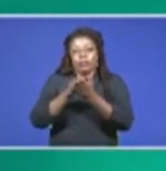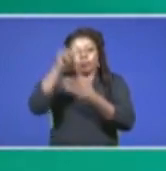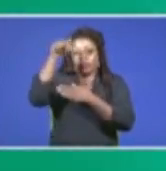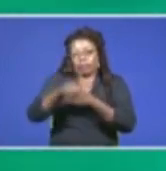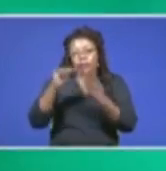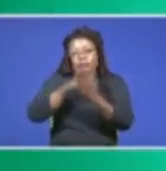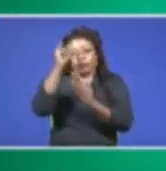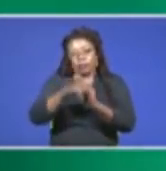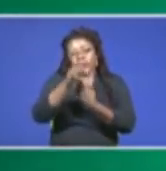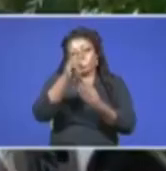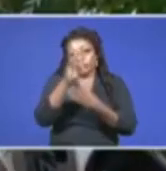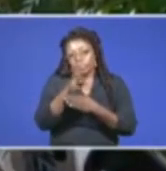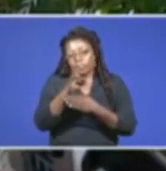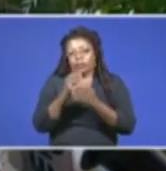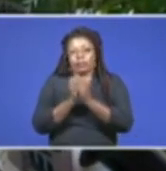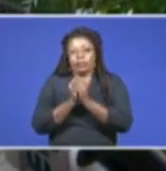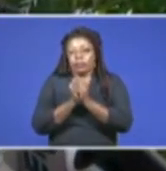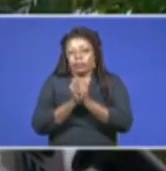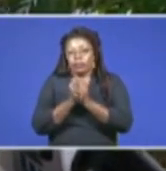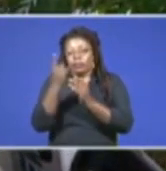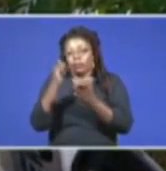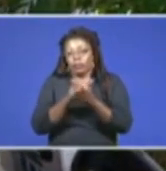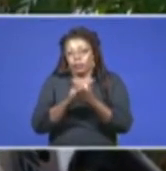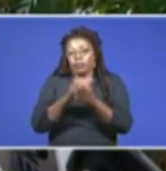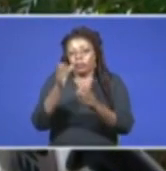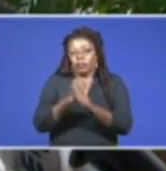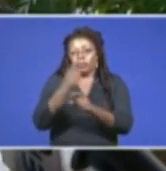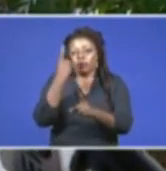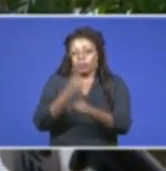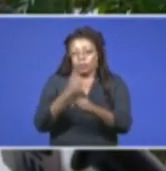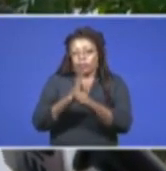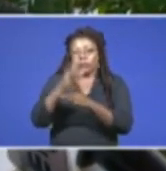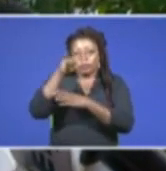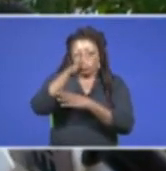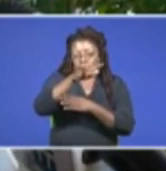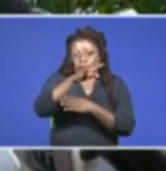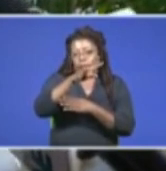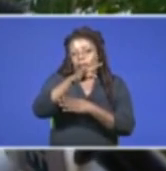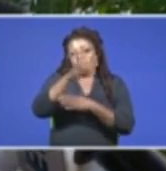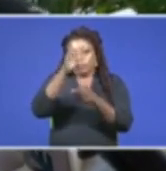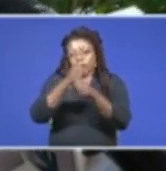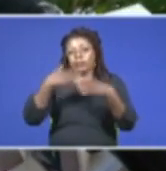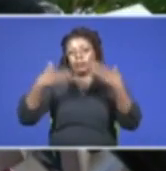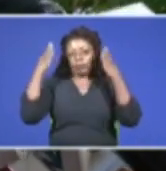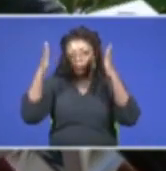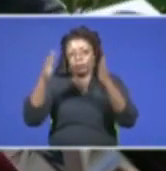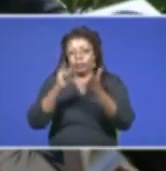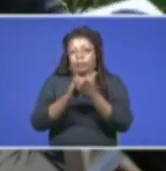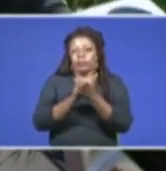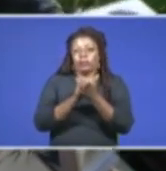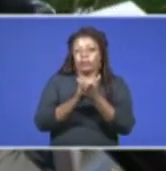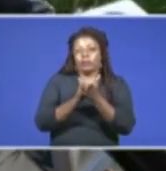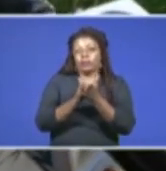to locate the wreckage. It's important that we get the right plane. As has been brought to my attention, there was